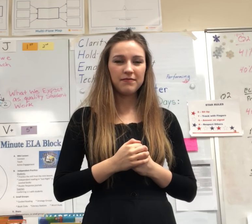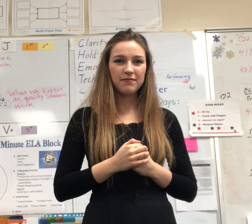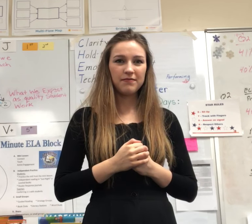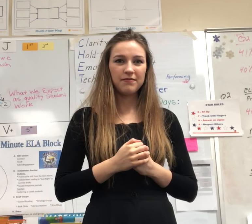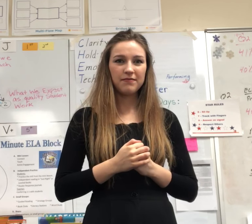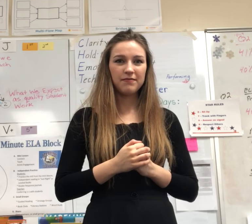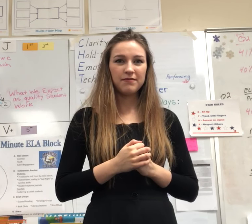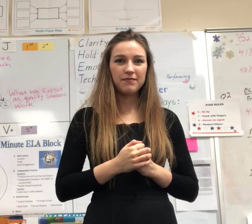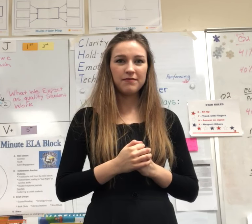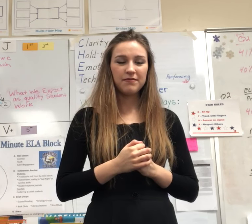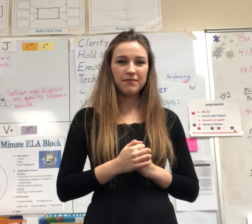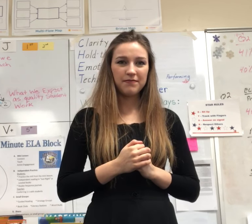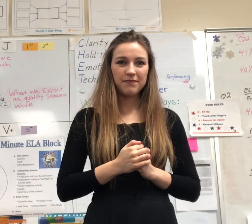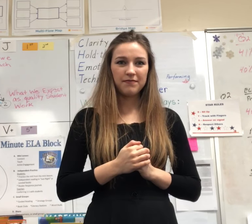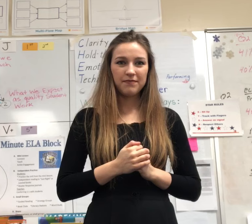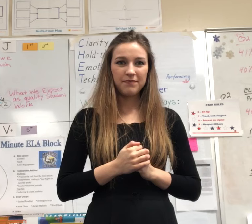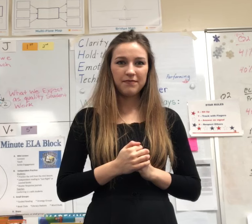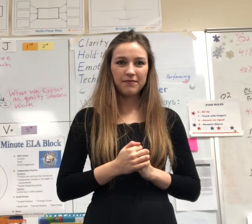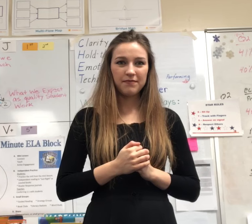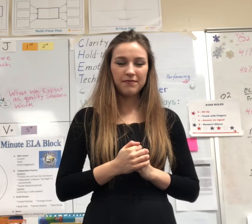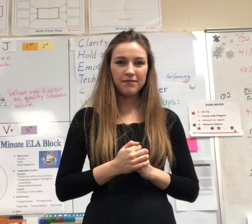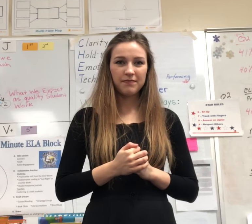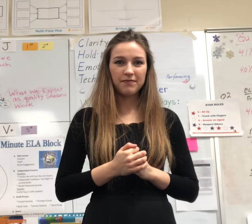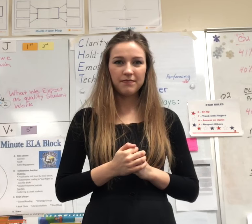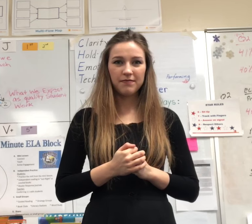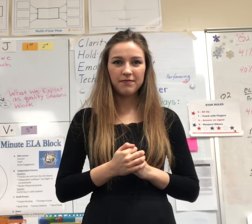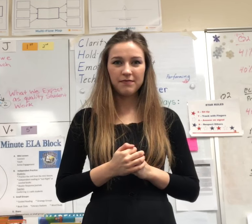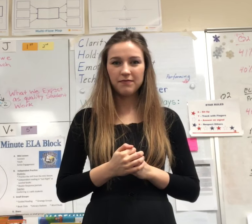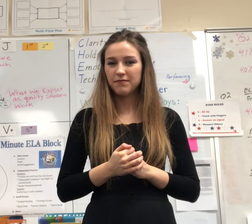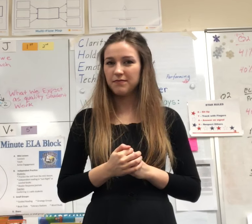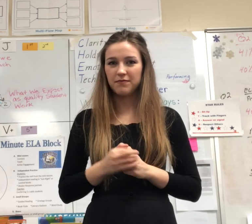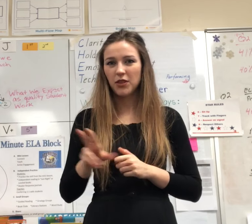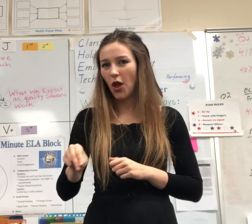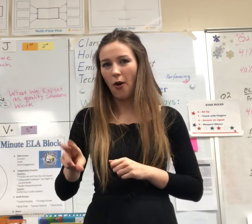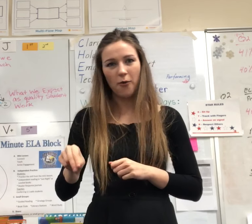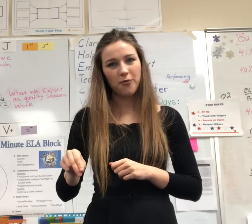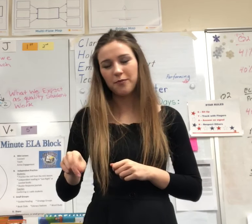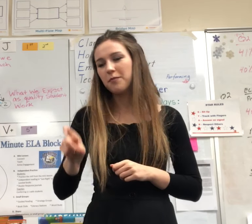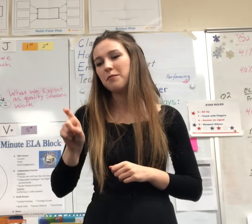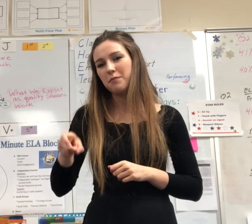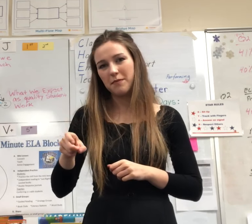No. I said you don't leave until this is done. Okay.